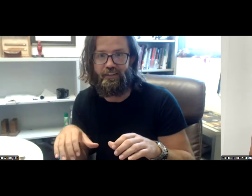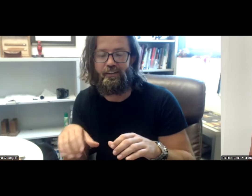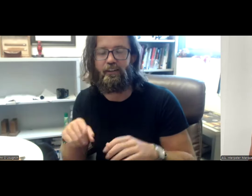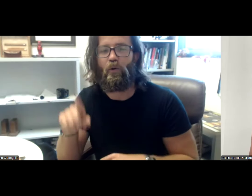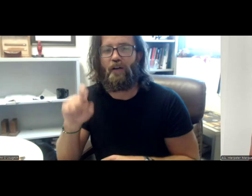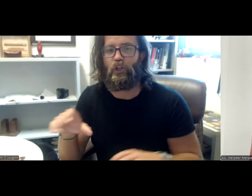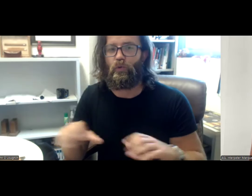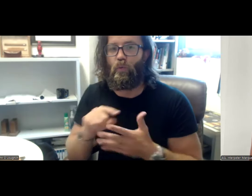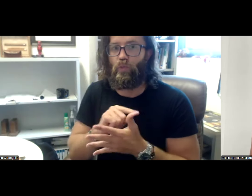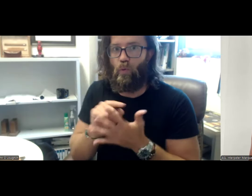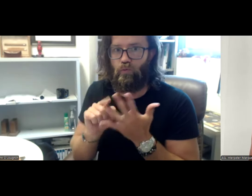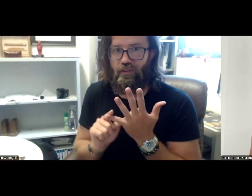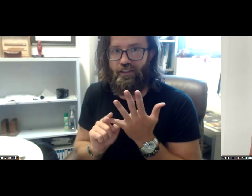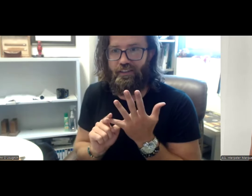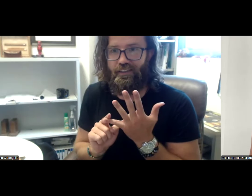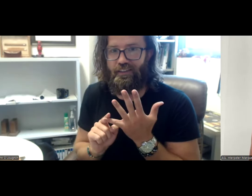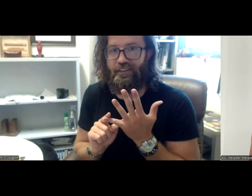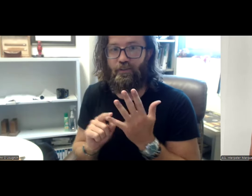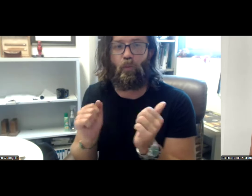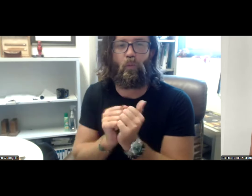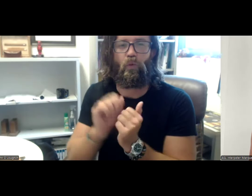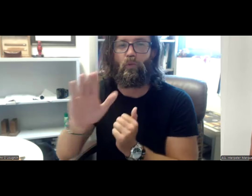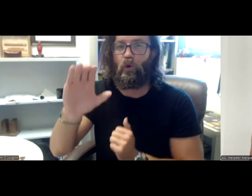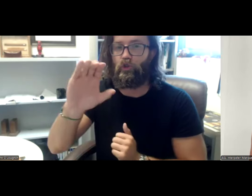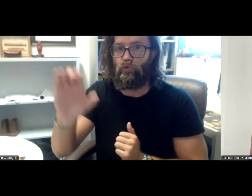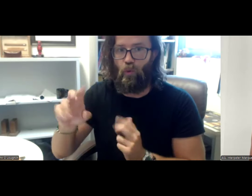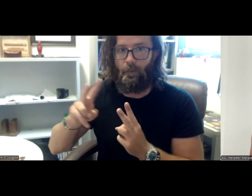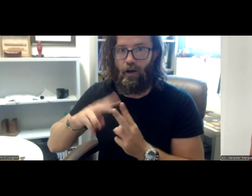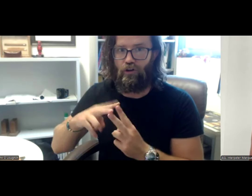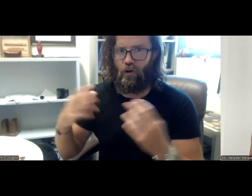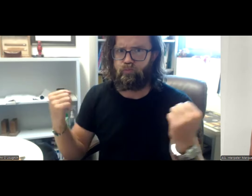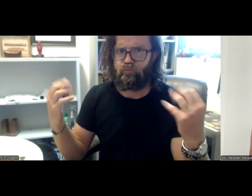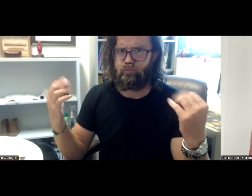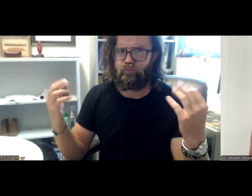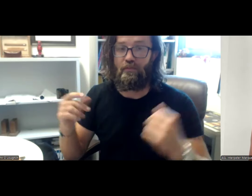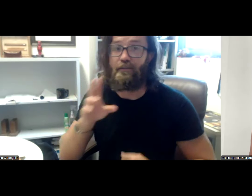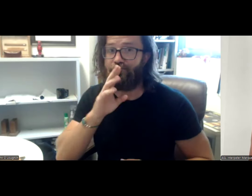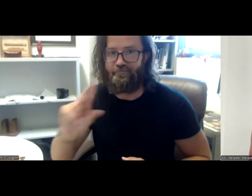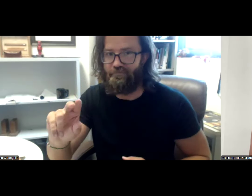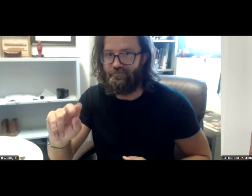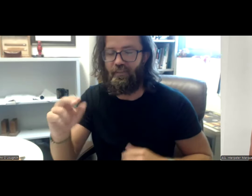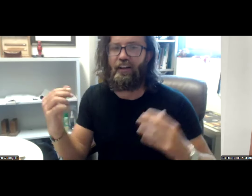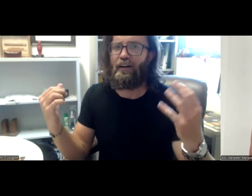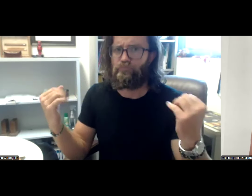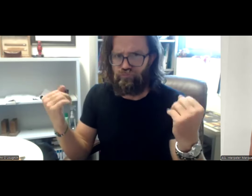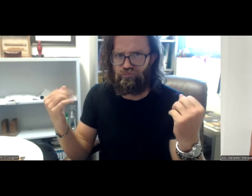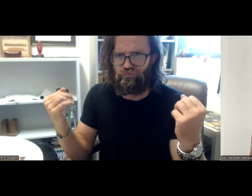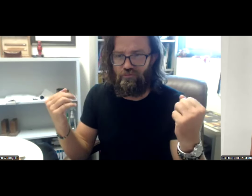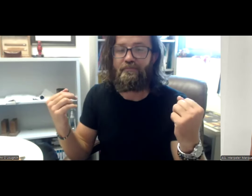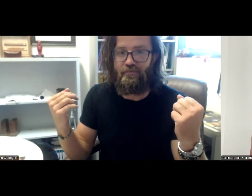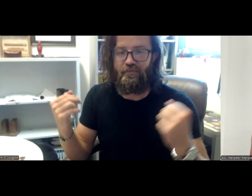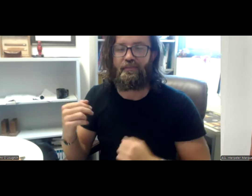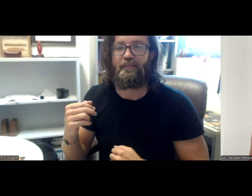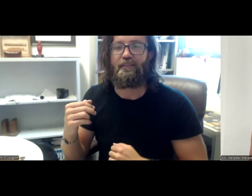specific activity or script of any of those, and you're going to practice that with your Zoom partner,